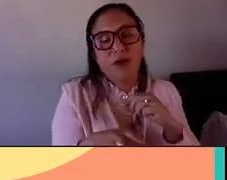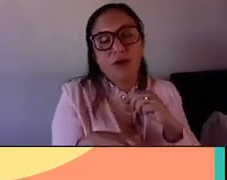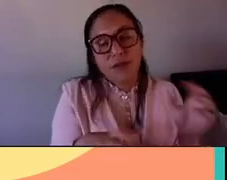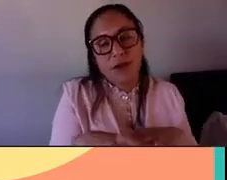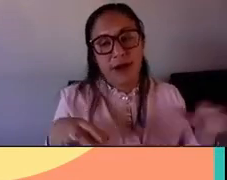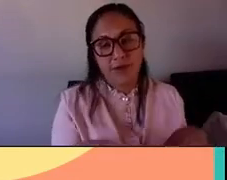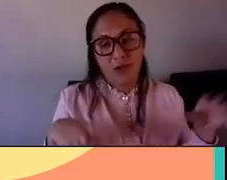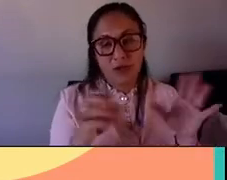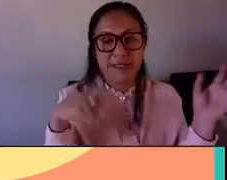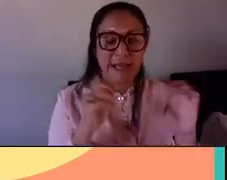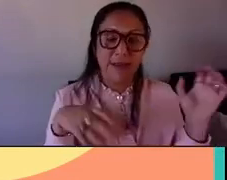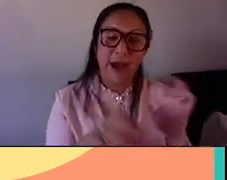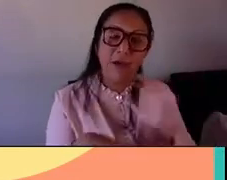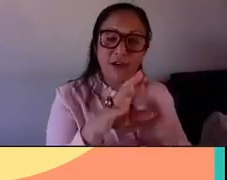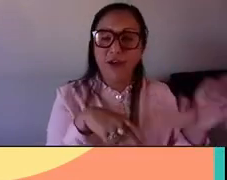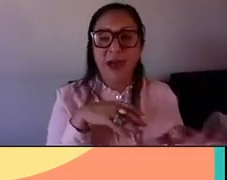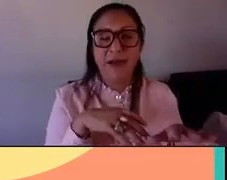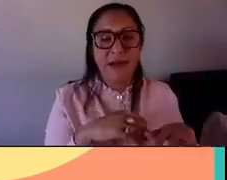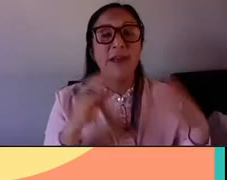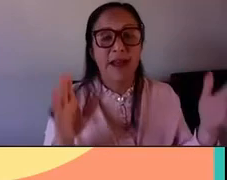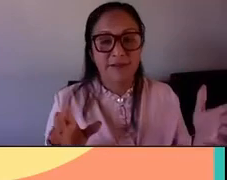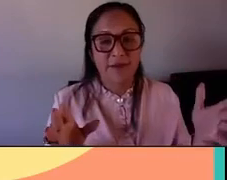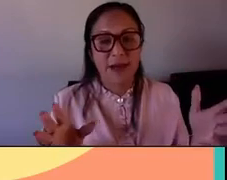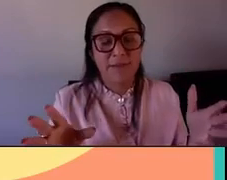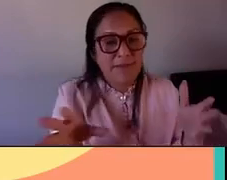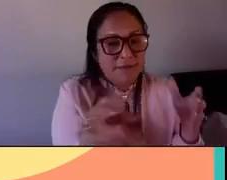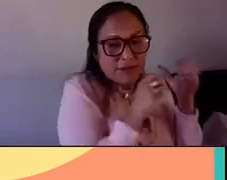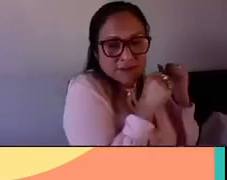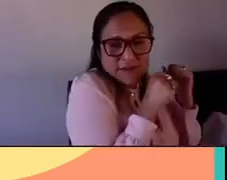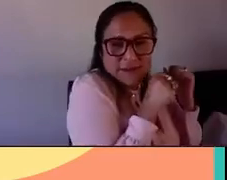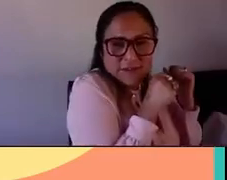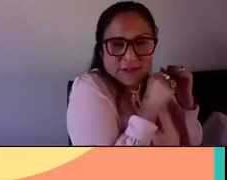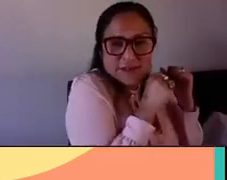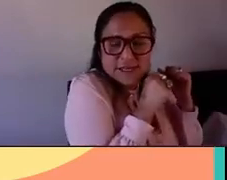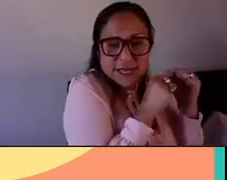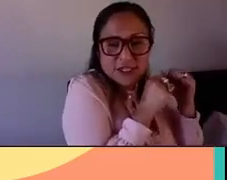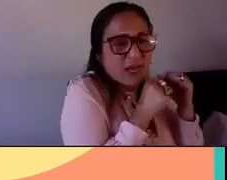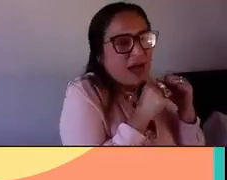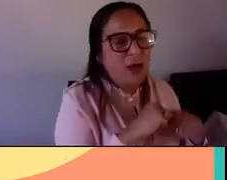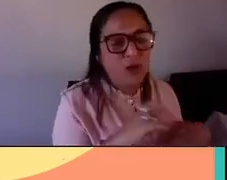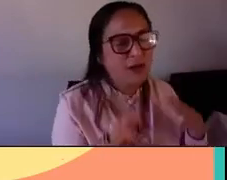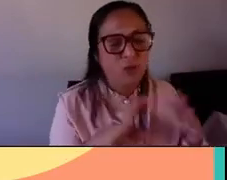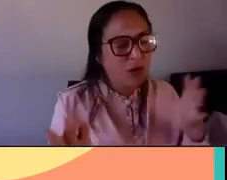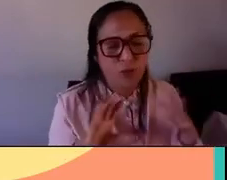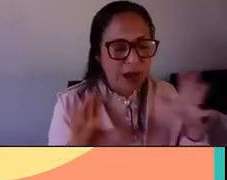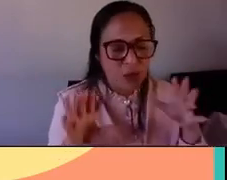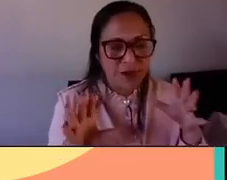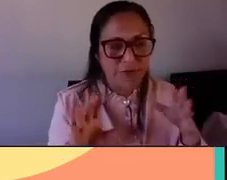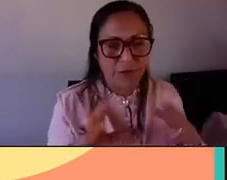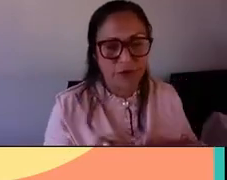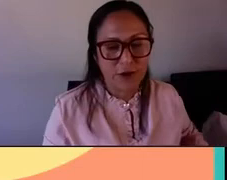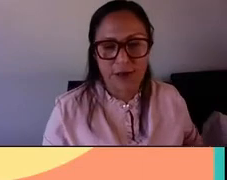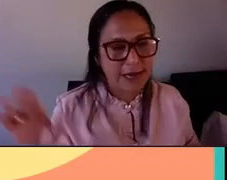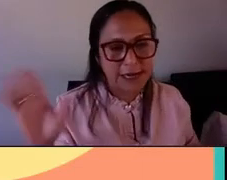if they're kind of loose and they allow you to do that, then that's fine. But if they're sensitive to touch, I wouldn't I